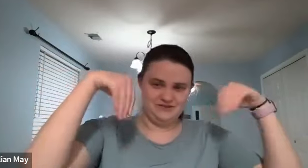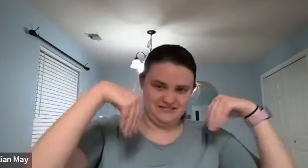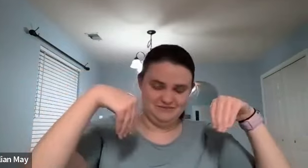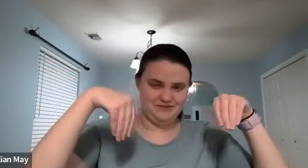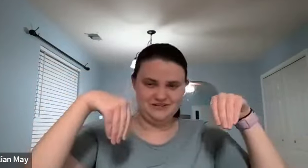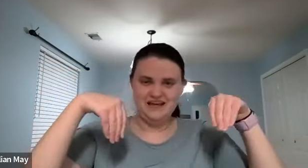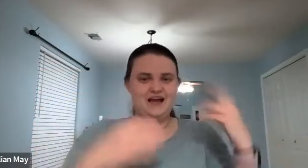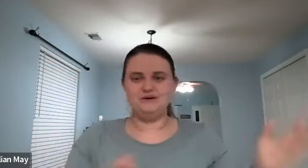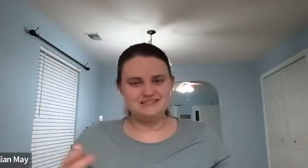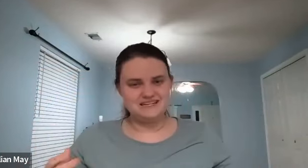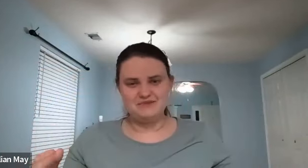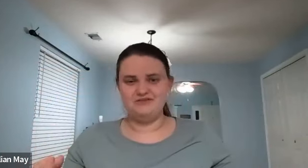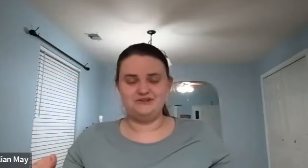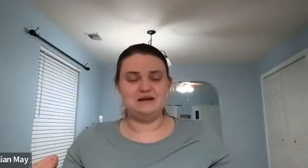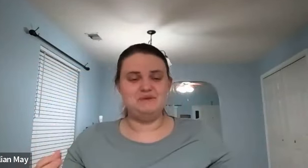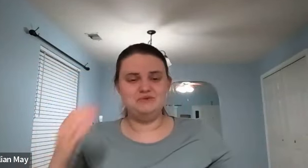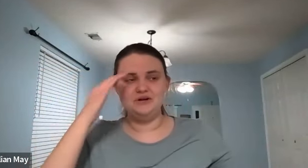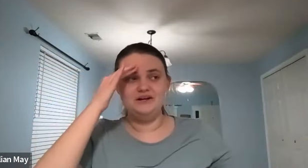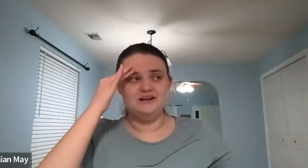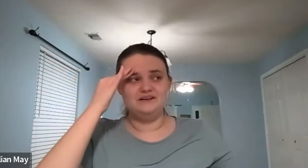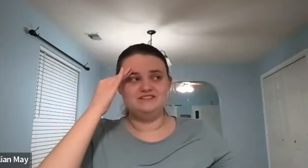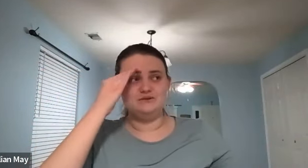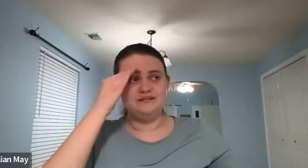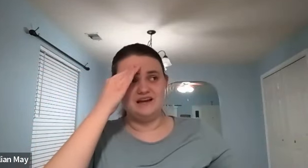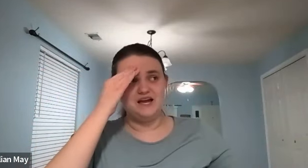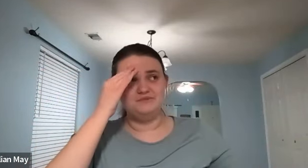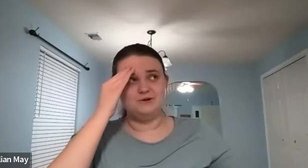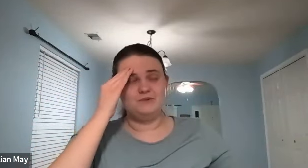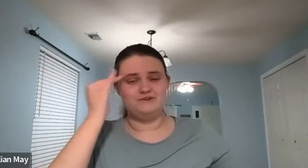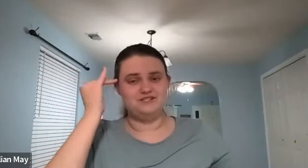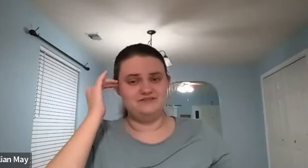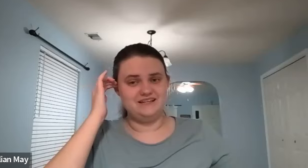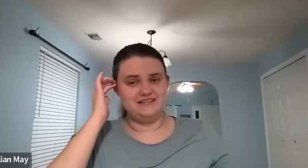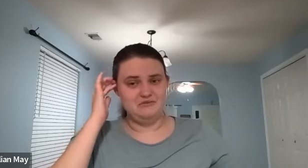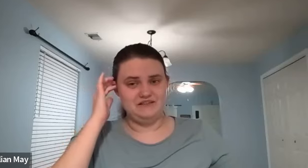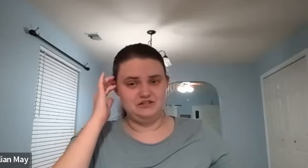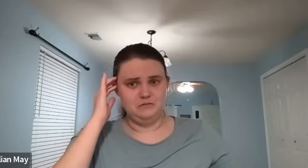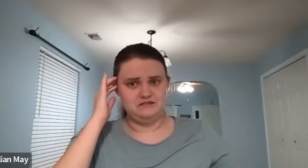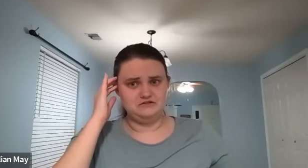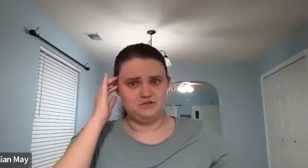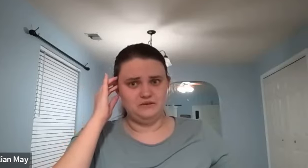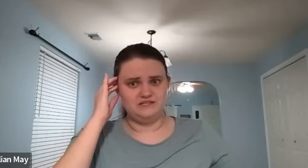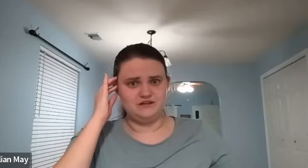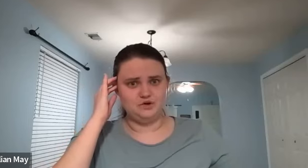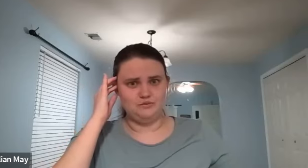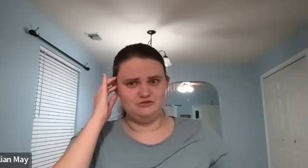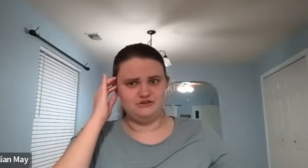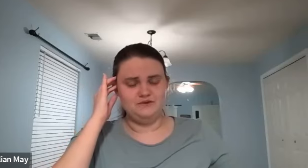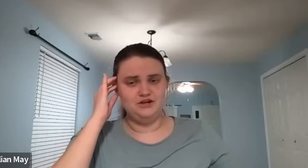very similar. I always think about those. And I remember so many times during my first year of ASL being like, don't mess those up, don't mess those up, don't mess those up. Because